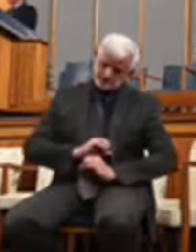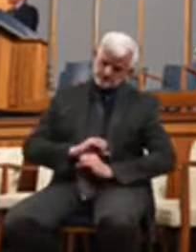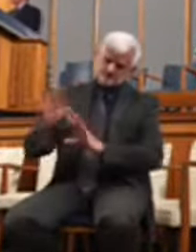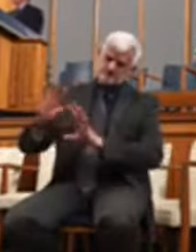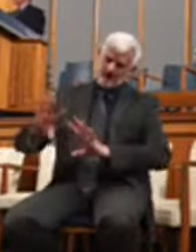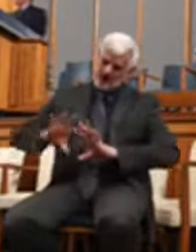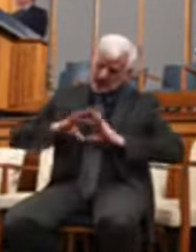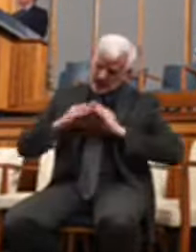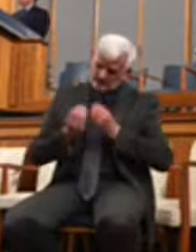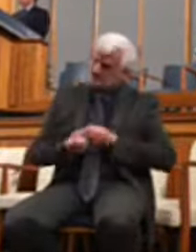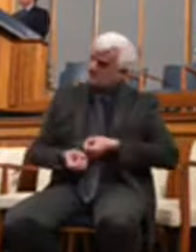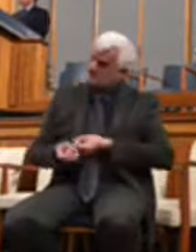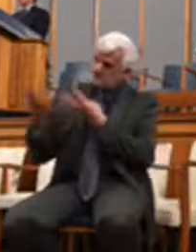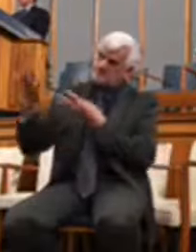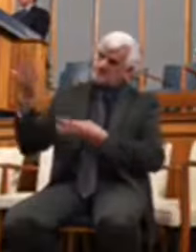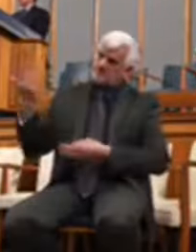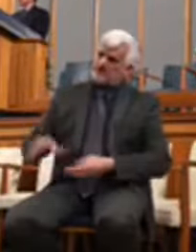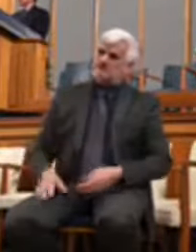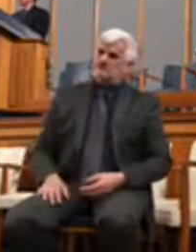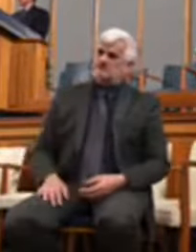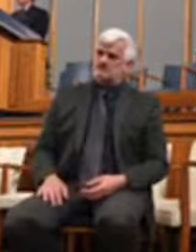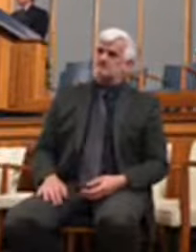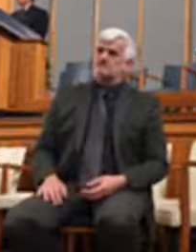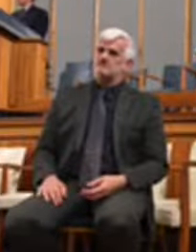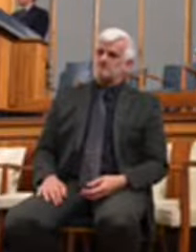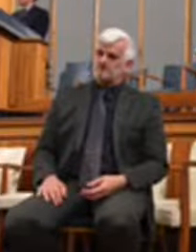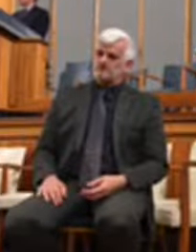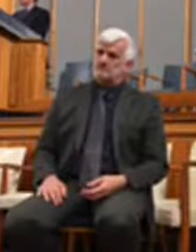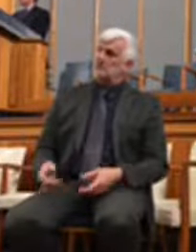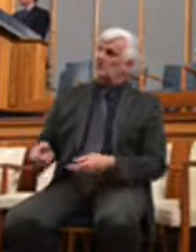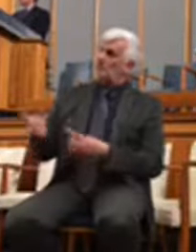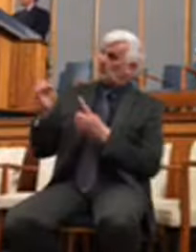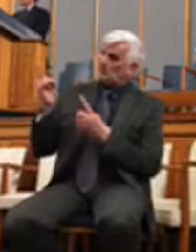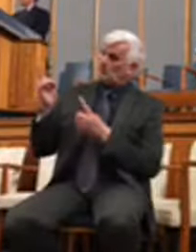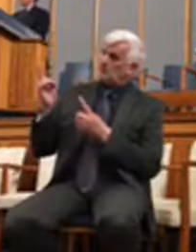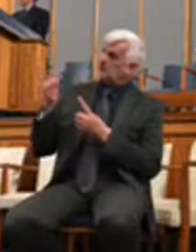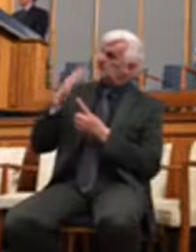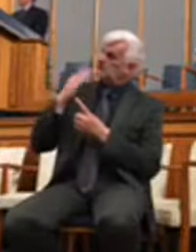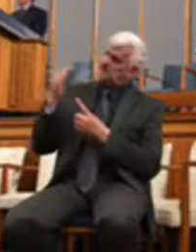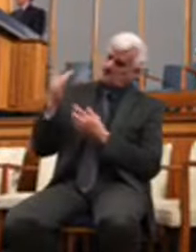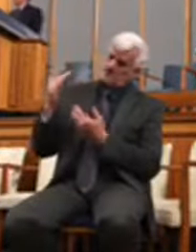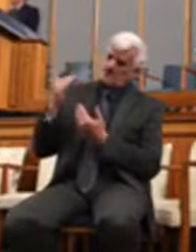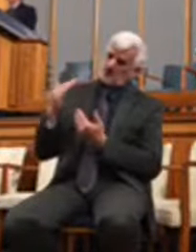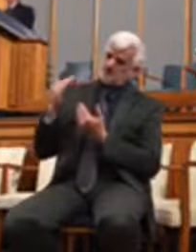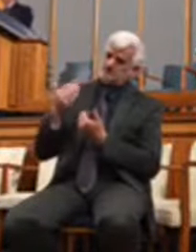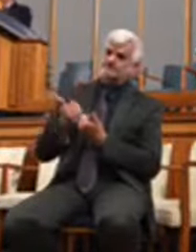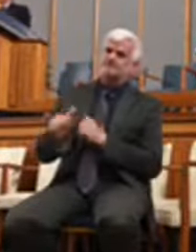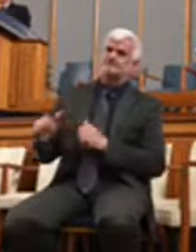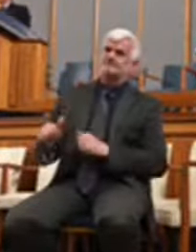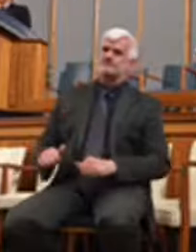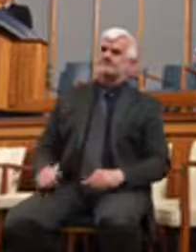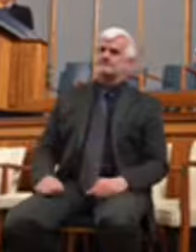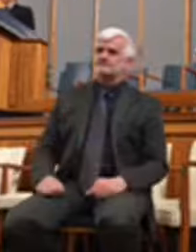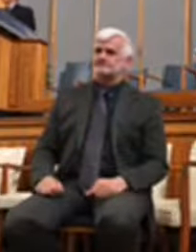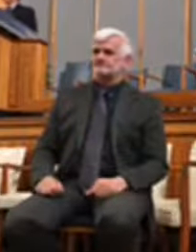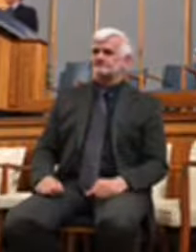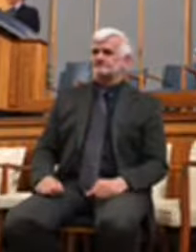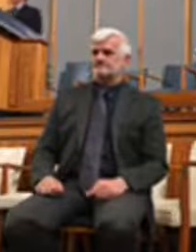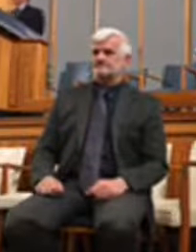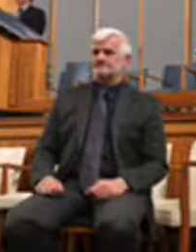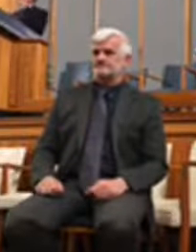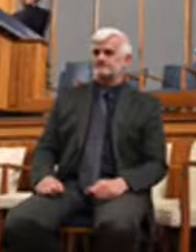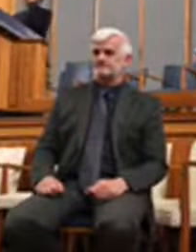to him. And the Lord to be merciful unto me. O Oh, can I give you, I feel I have